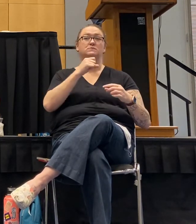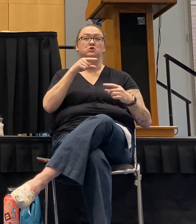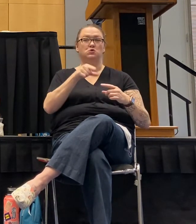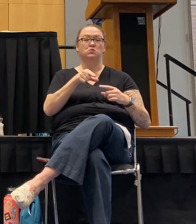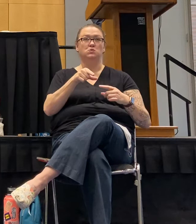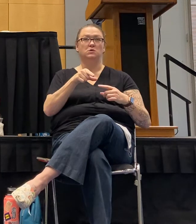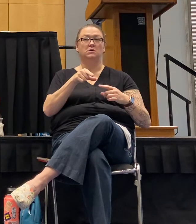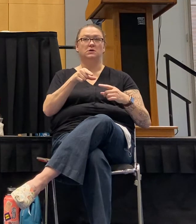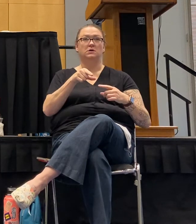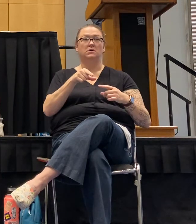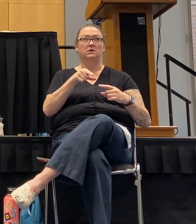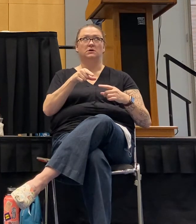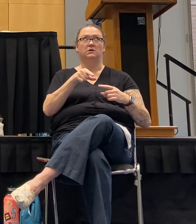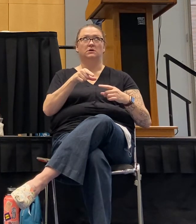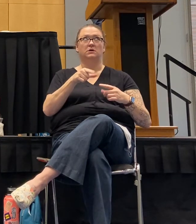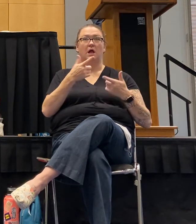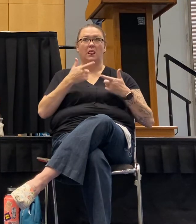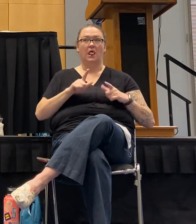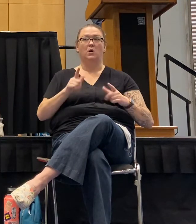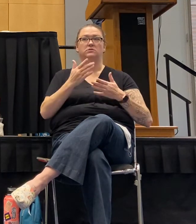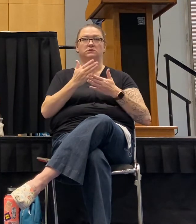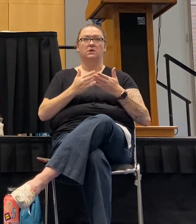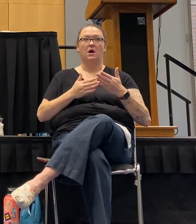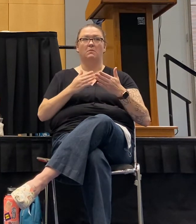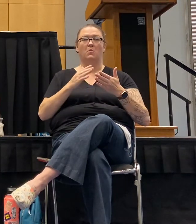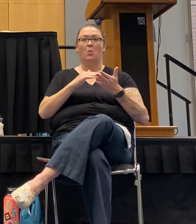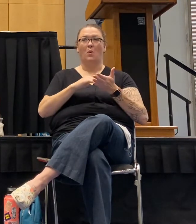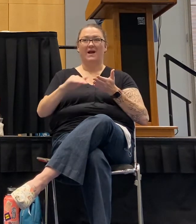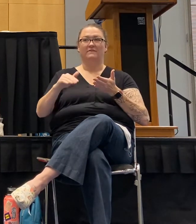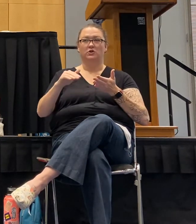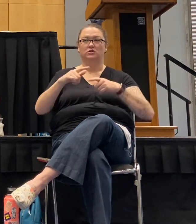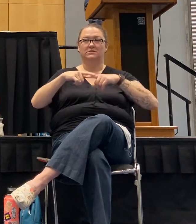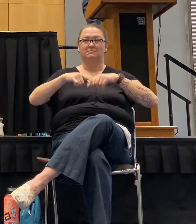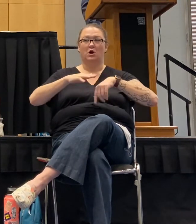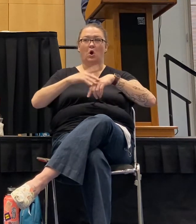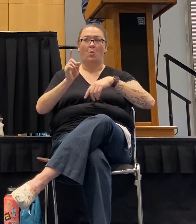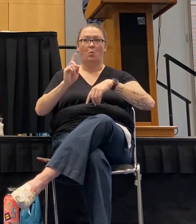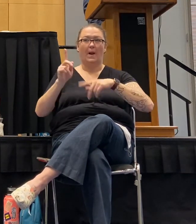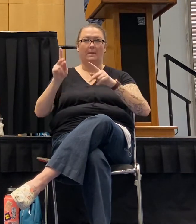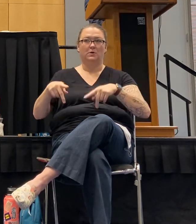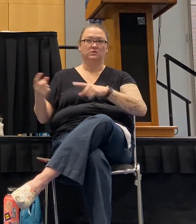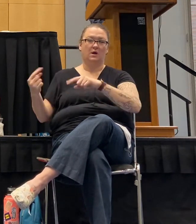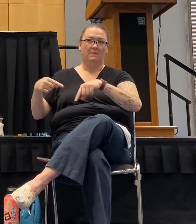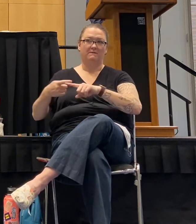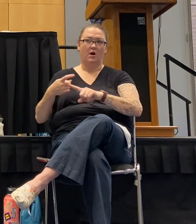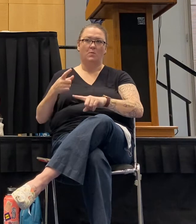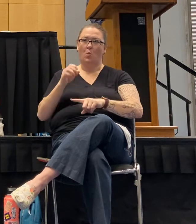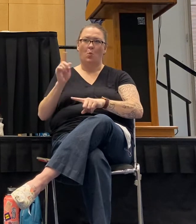allow some waivers depending on where the person is coming from, or where they